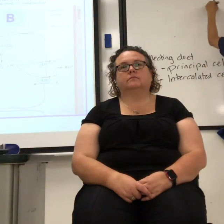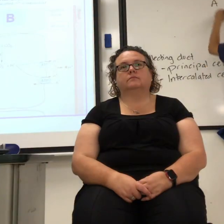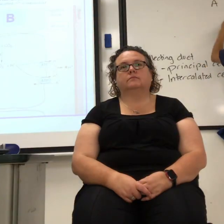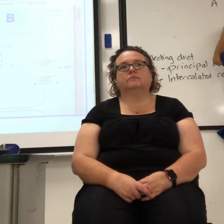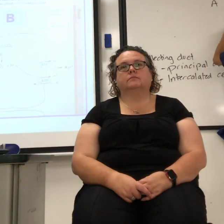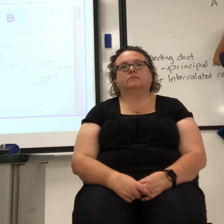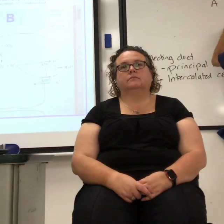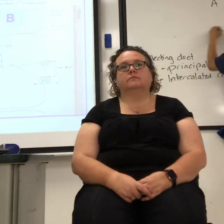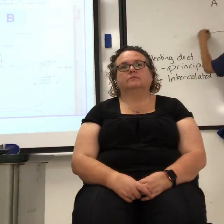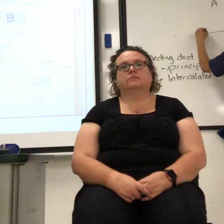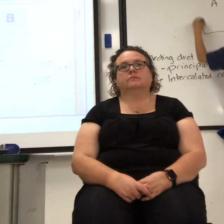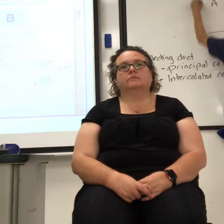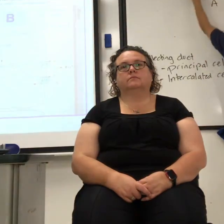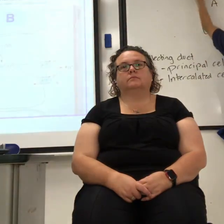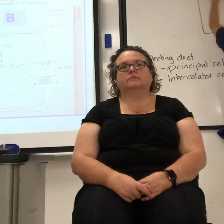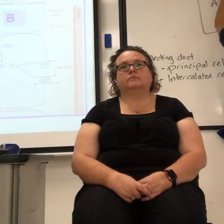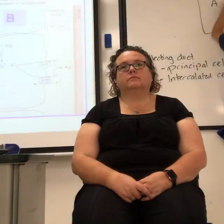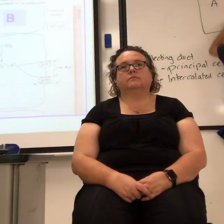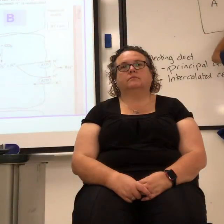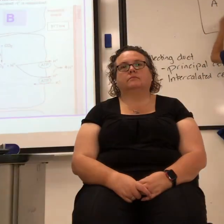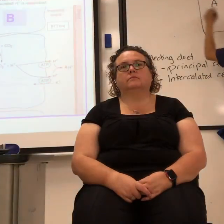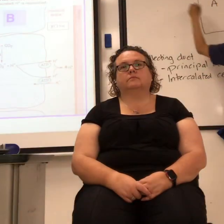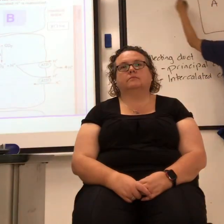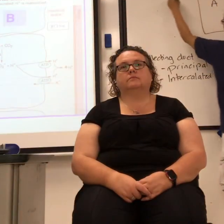Here's the A cell.